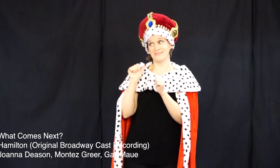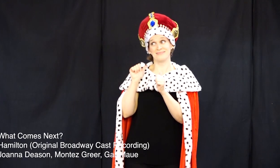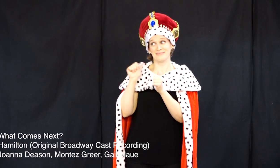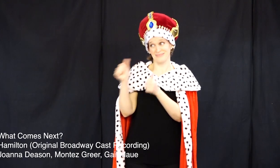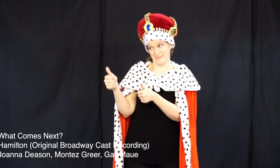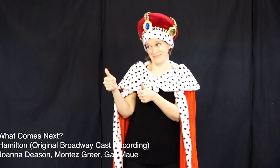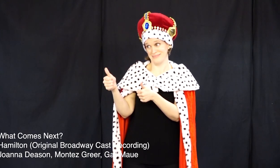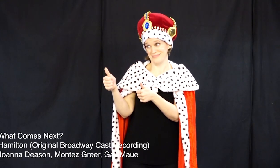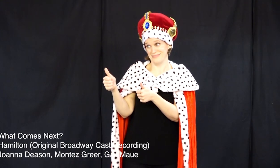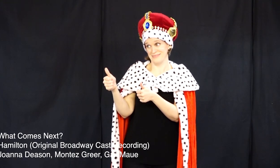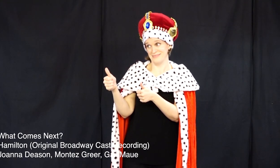own.